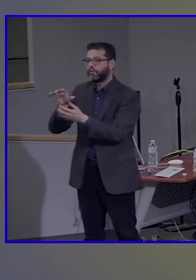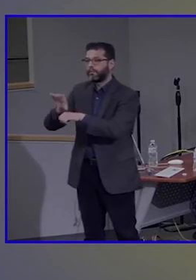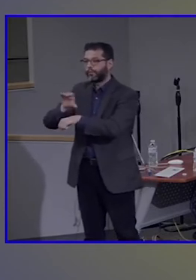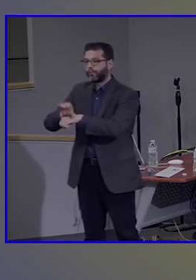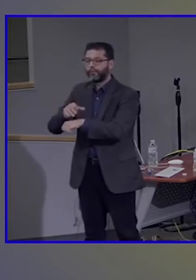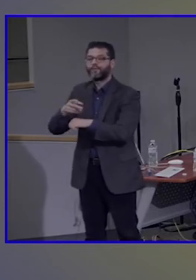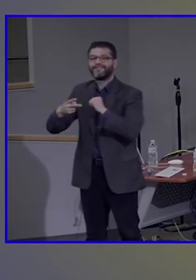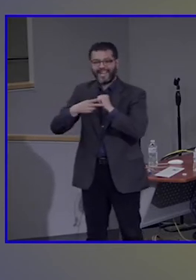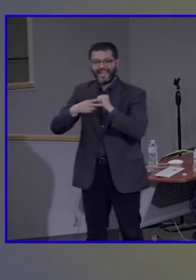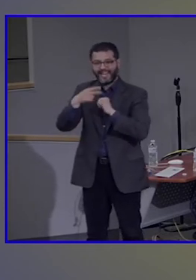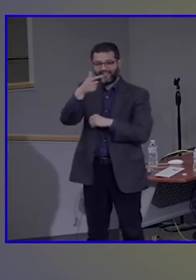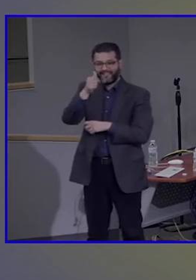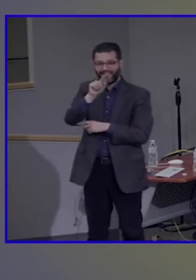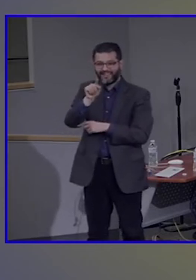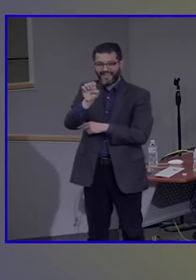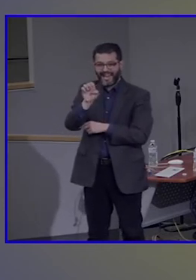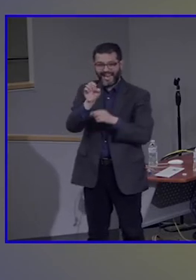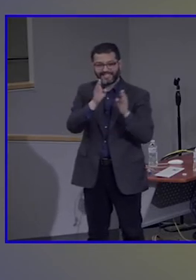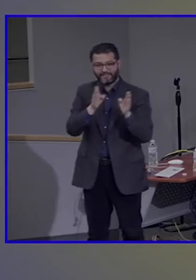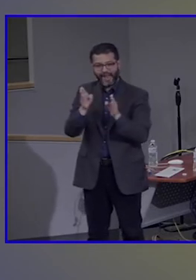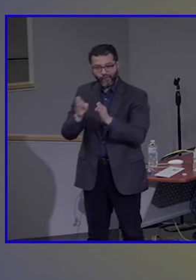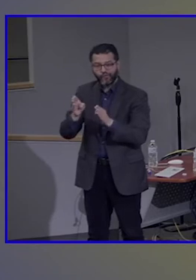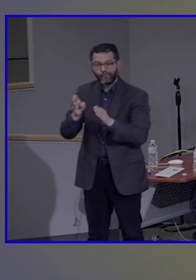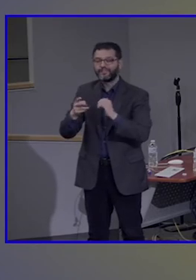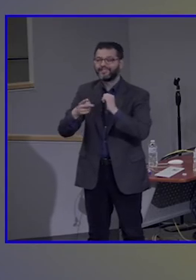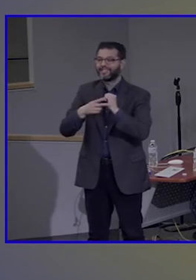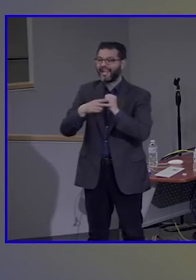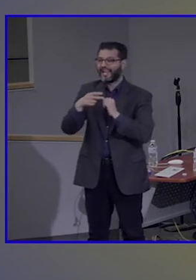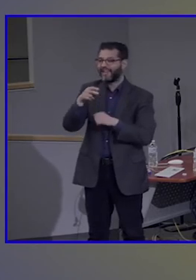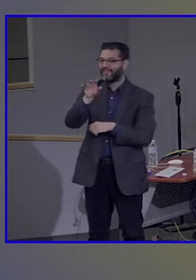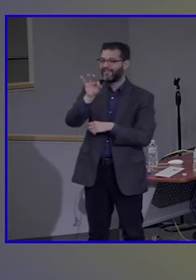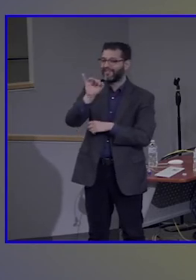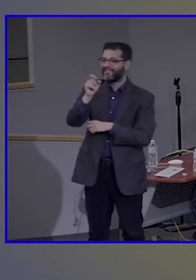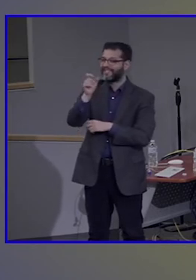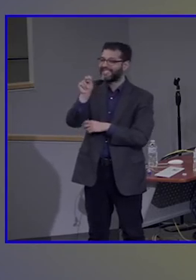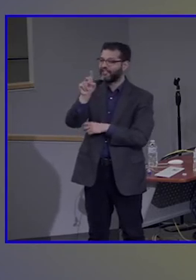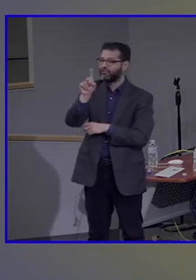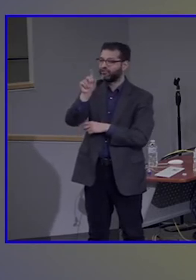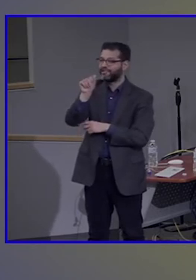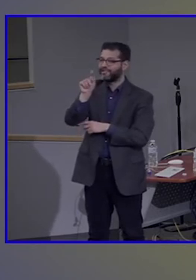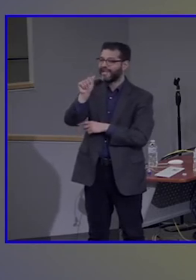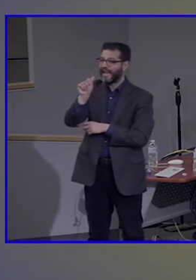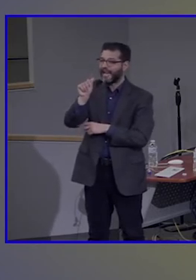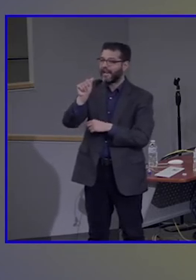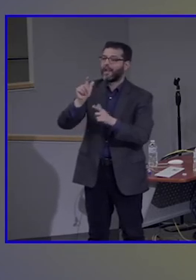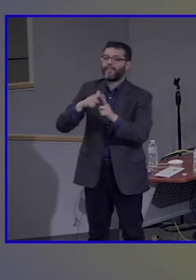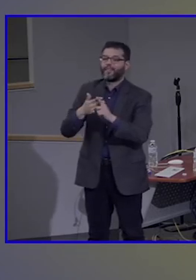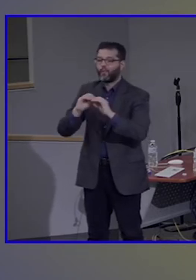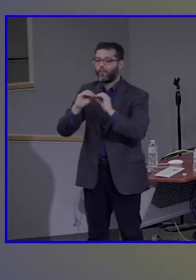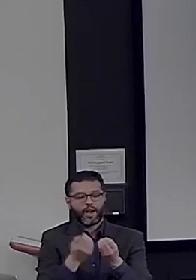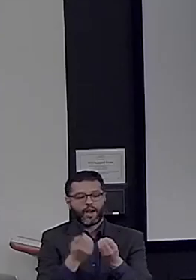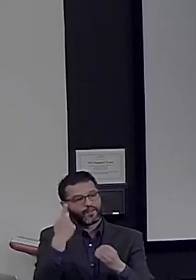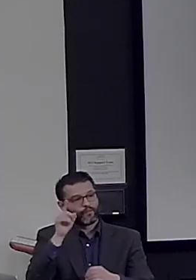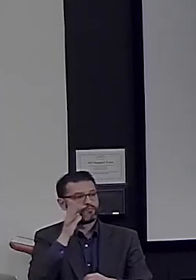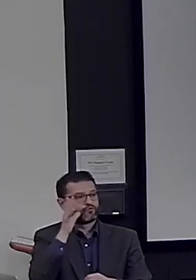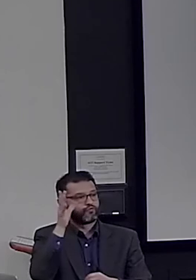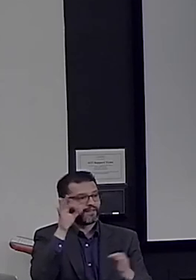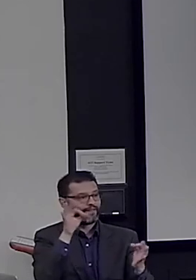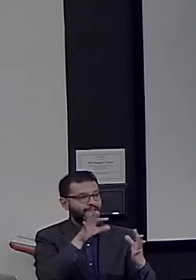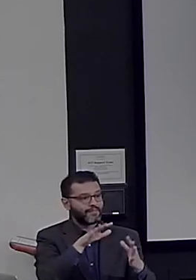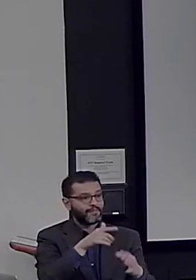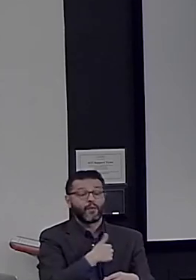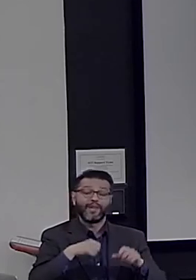and fixation data and forwards it to a database or organizes it for parental feedback and we're also able to link